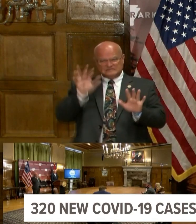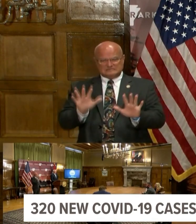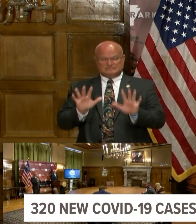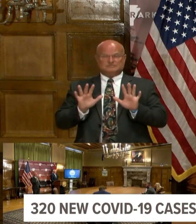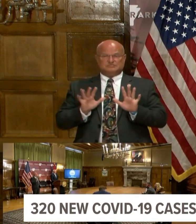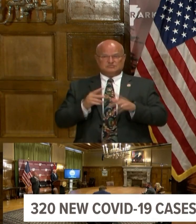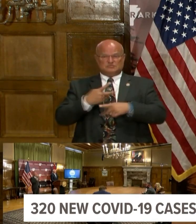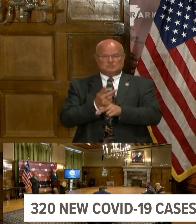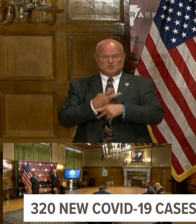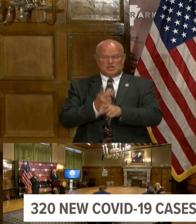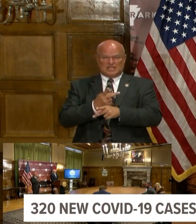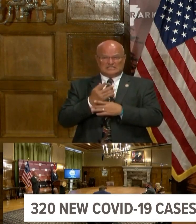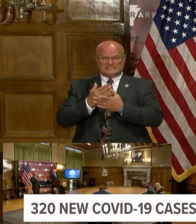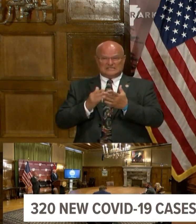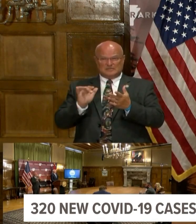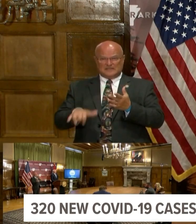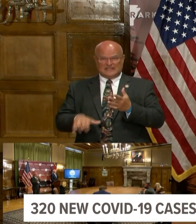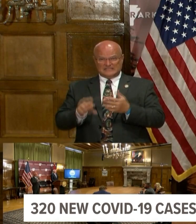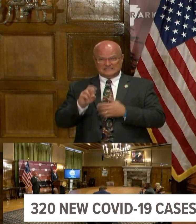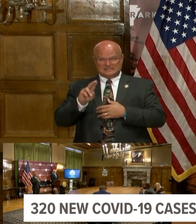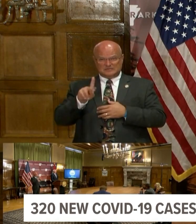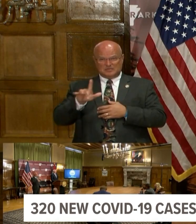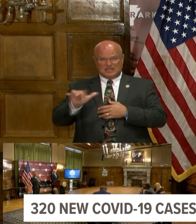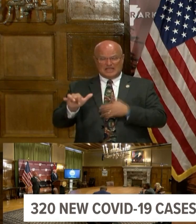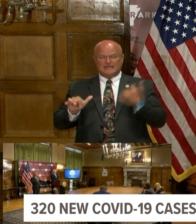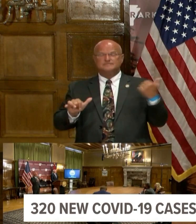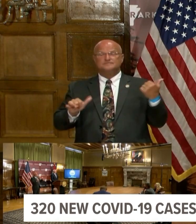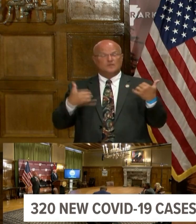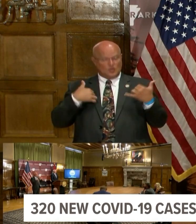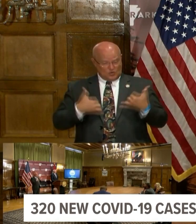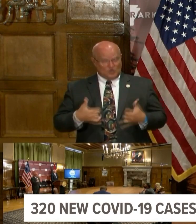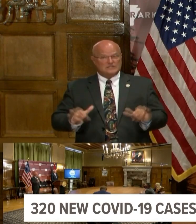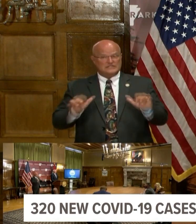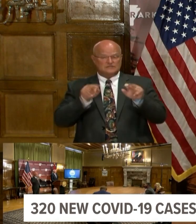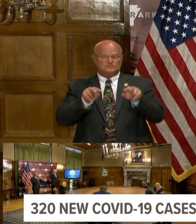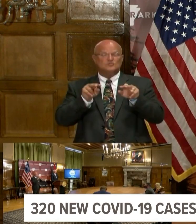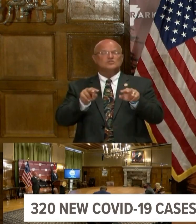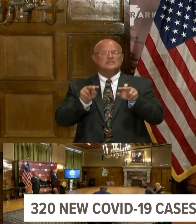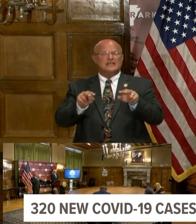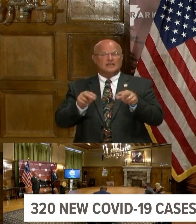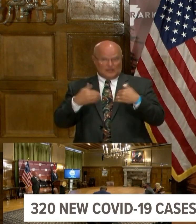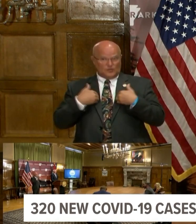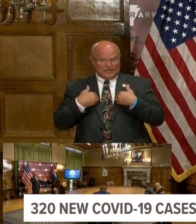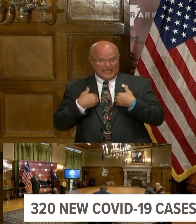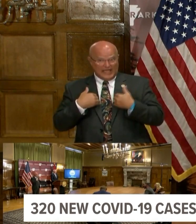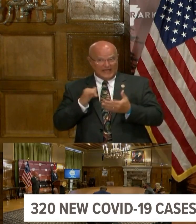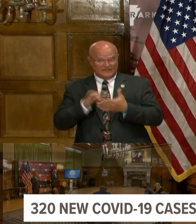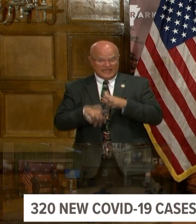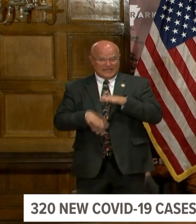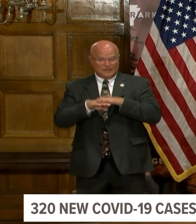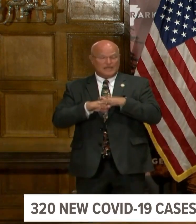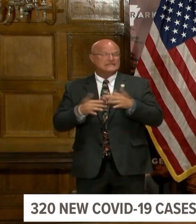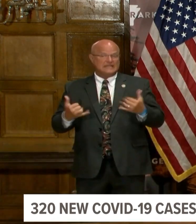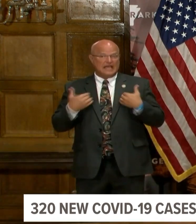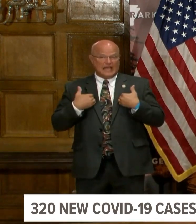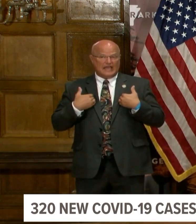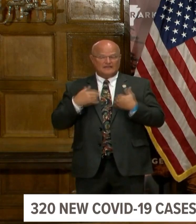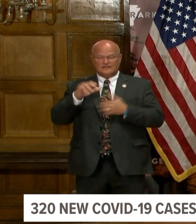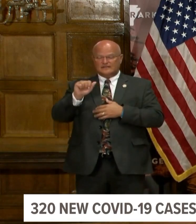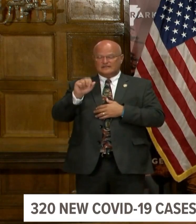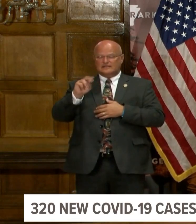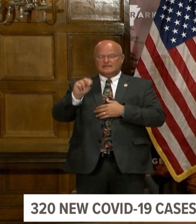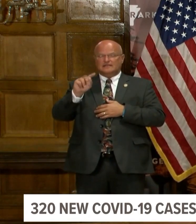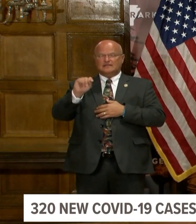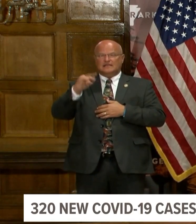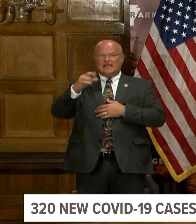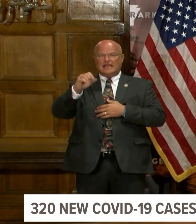on production of some of that supplies. We're still looking at, we do have that capacity, and the antigen